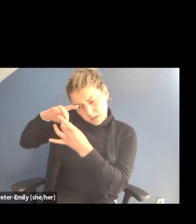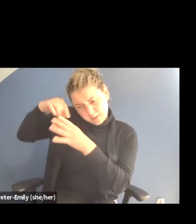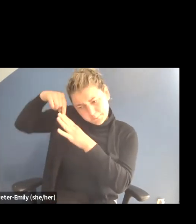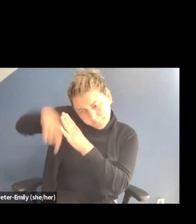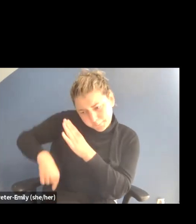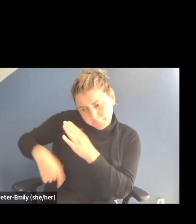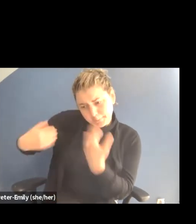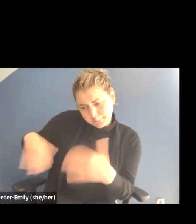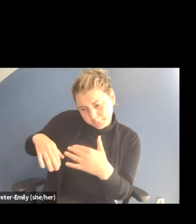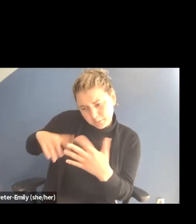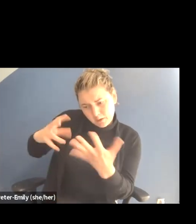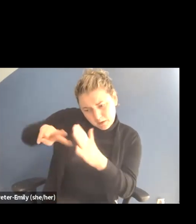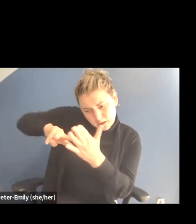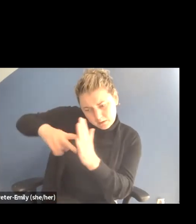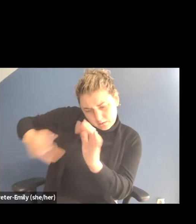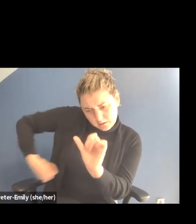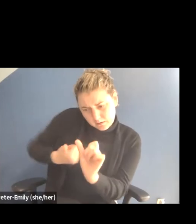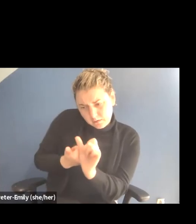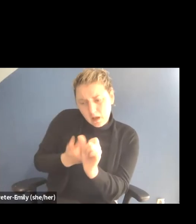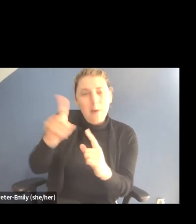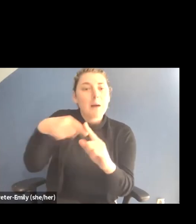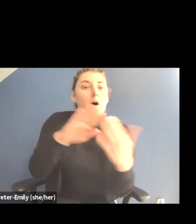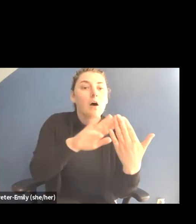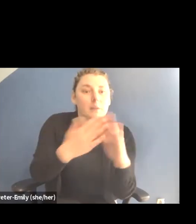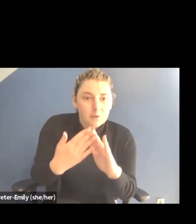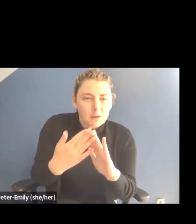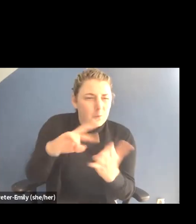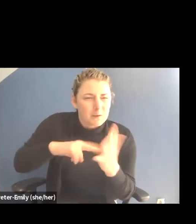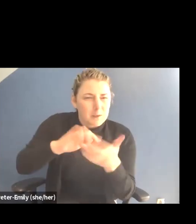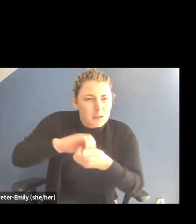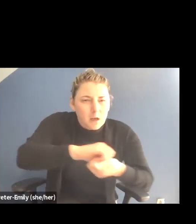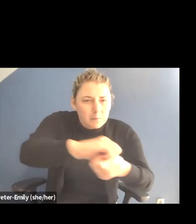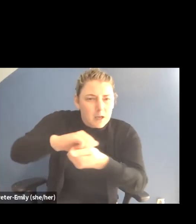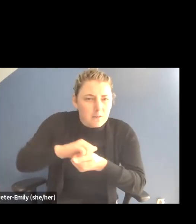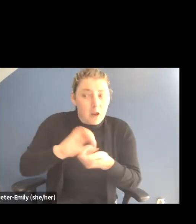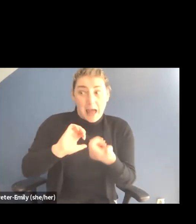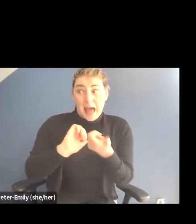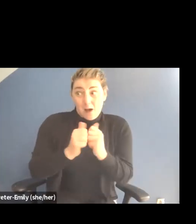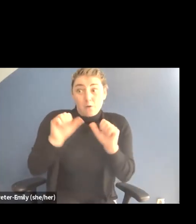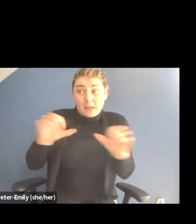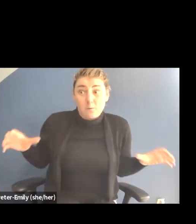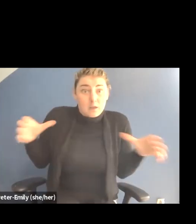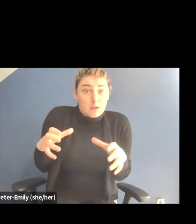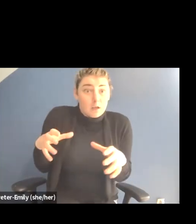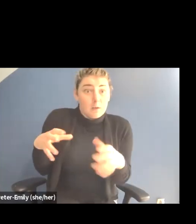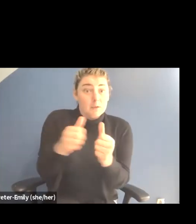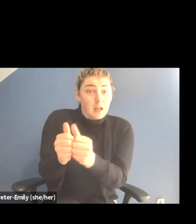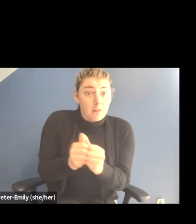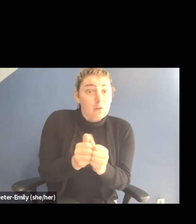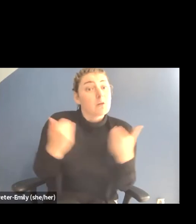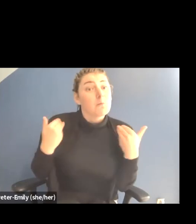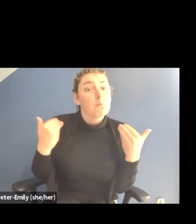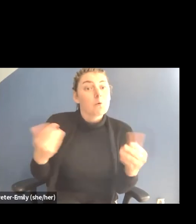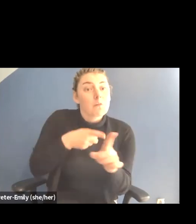intentionally about community. What does it mean to come together? How can we come together to move the field